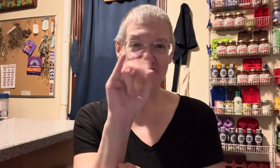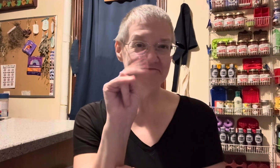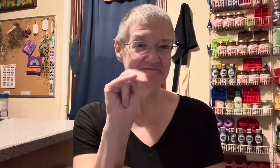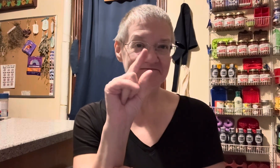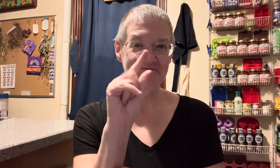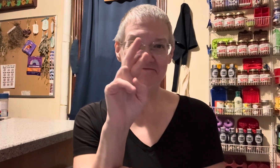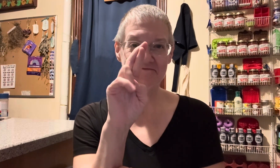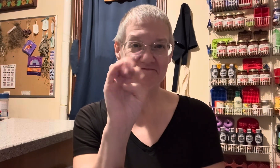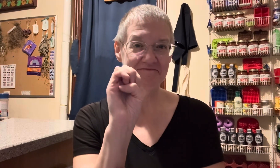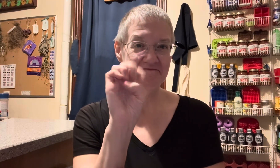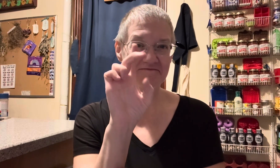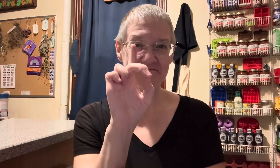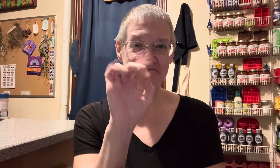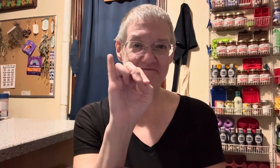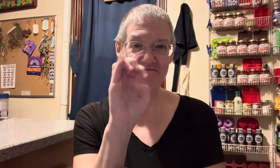But it doesn't list ingredients.